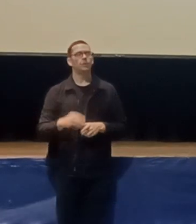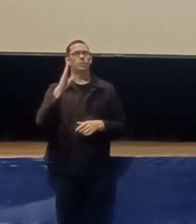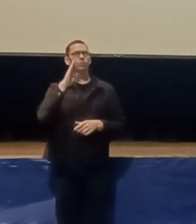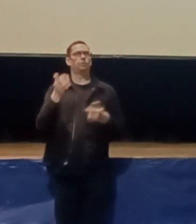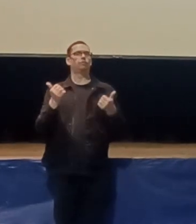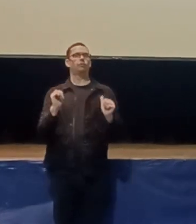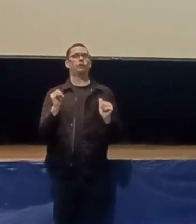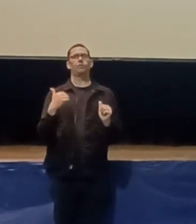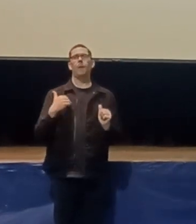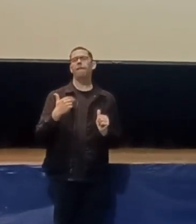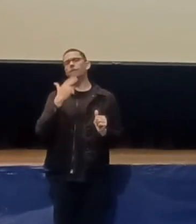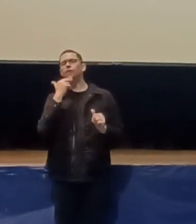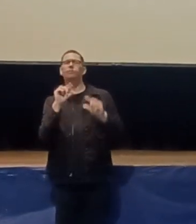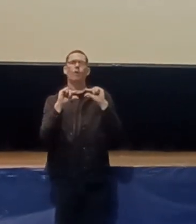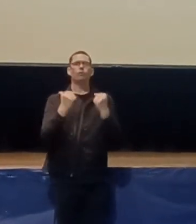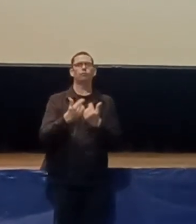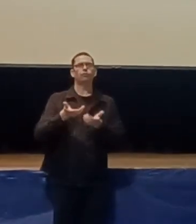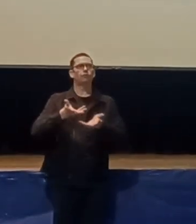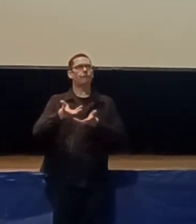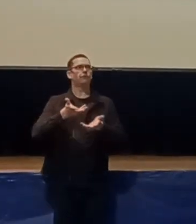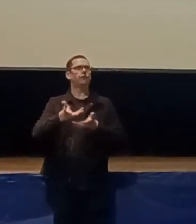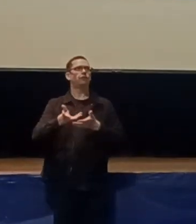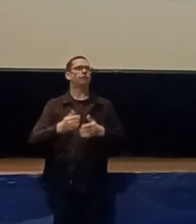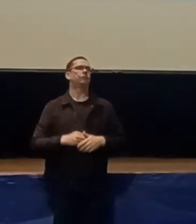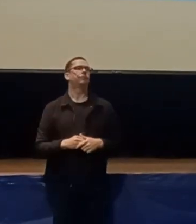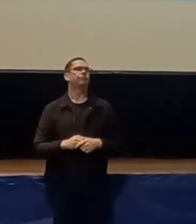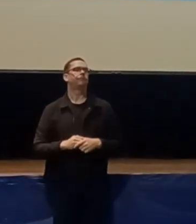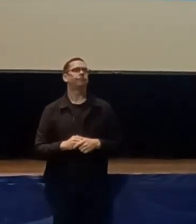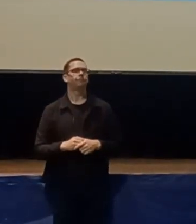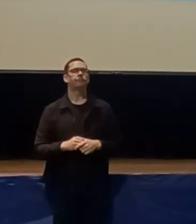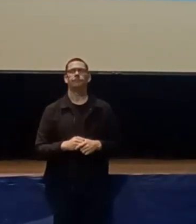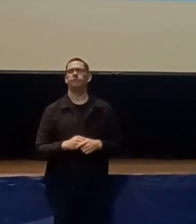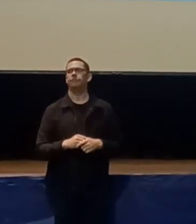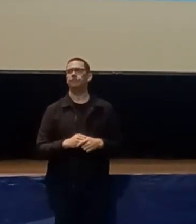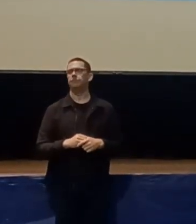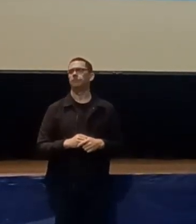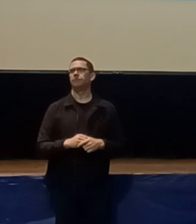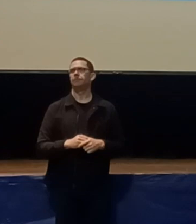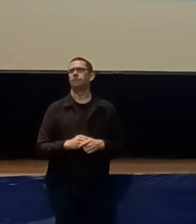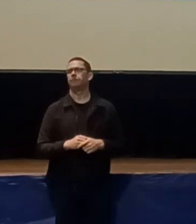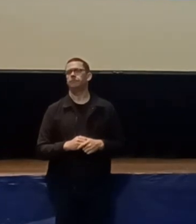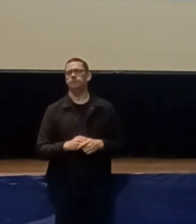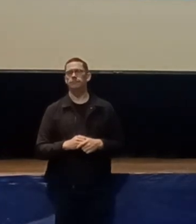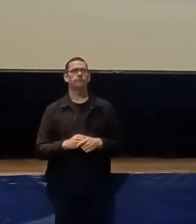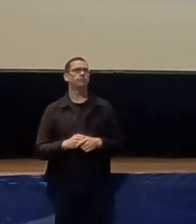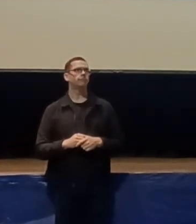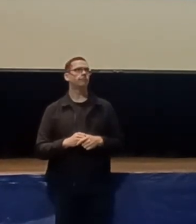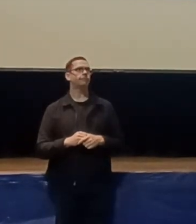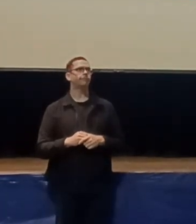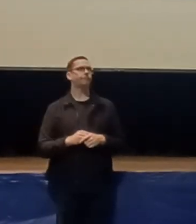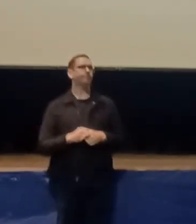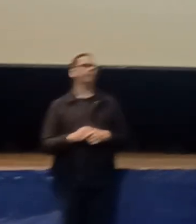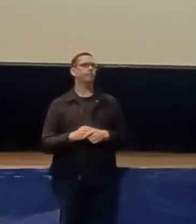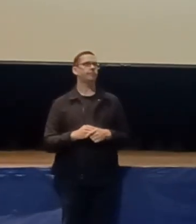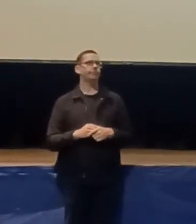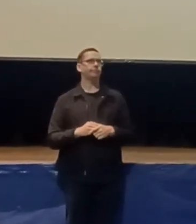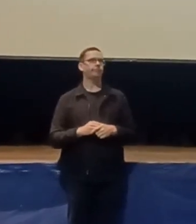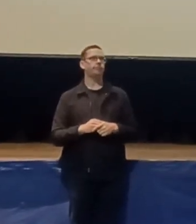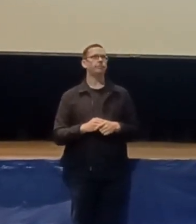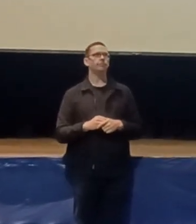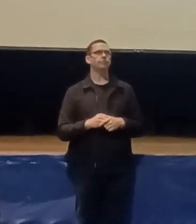group conversation. So I'll give everyone a minute, if you so please.